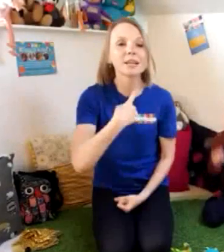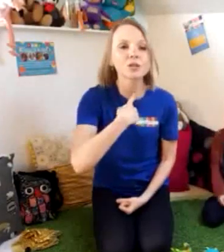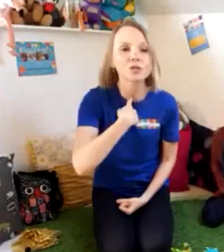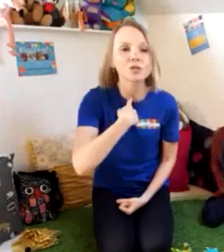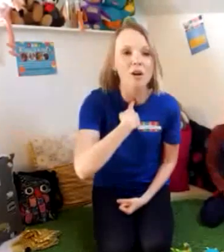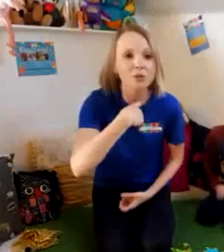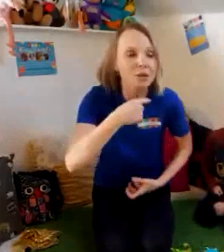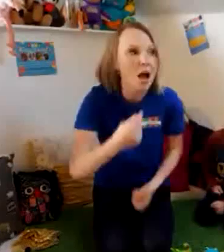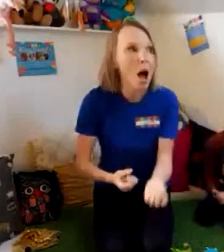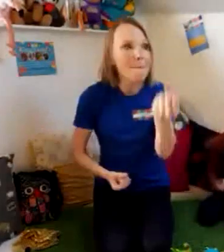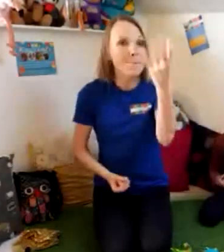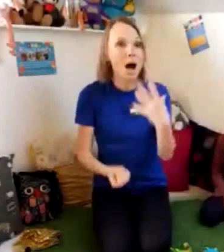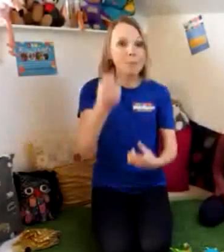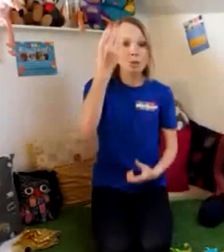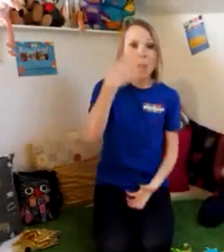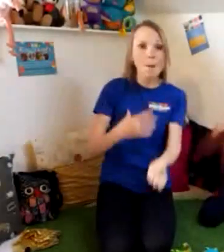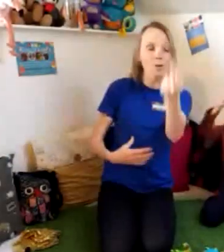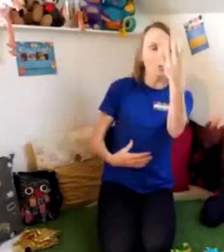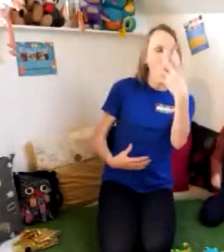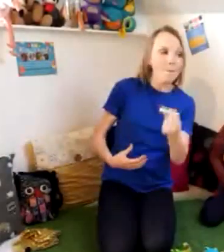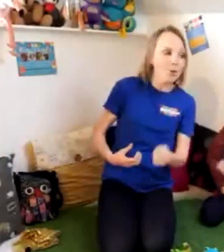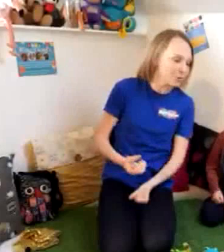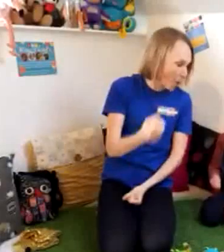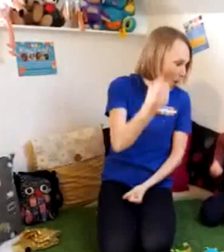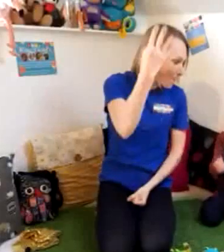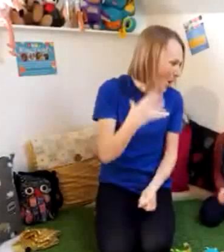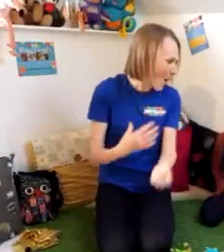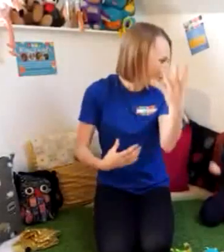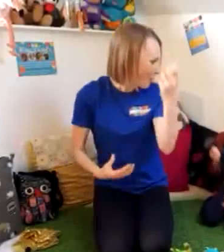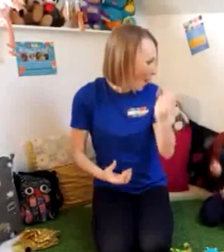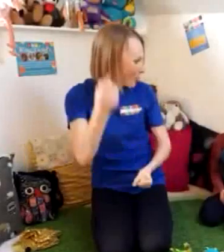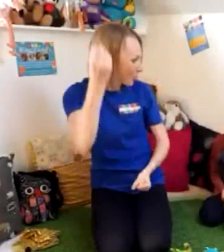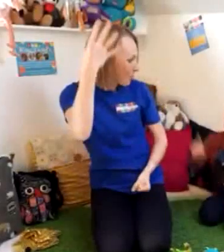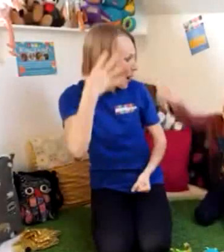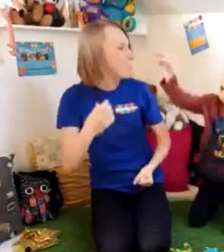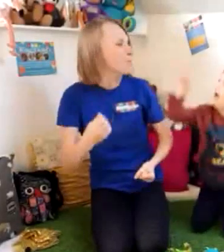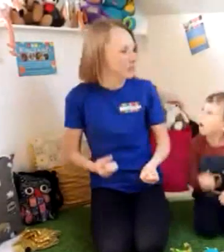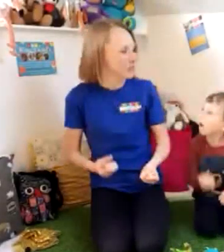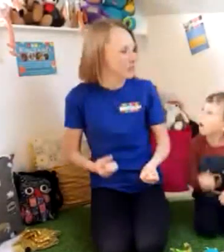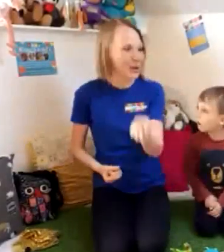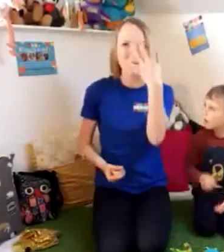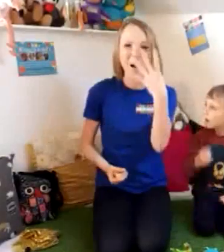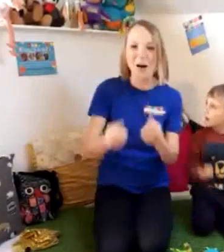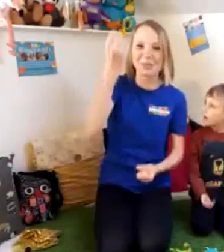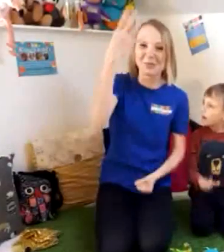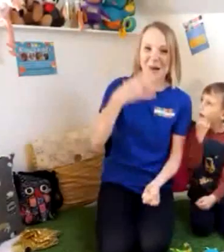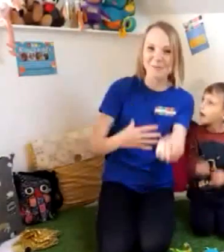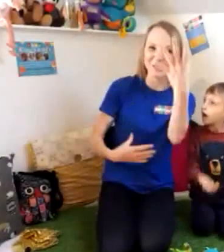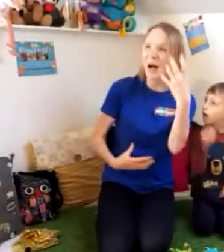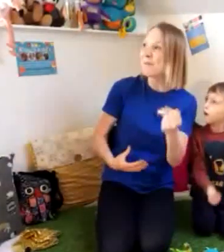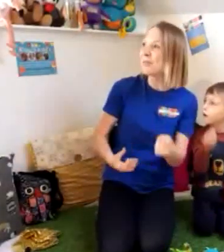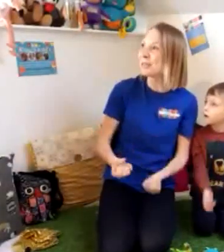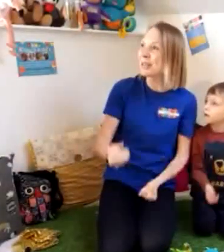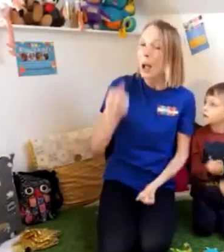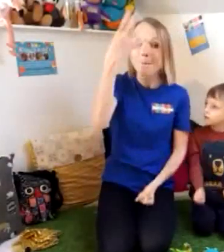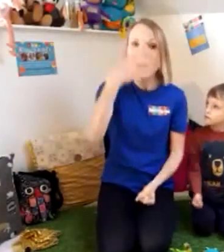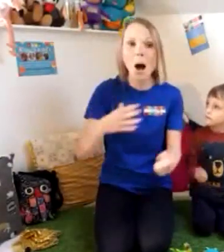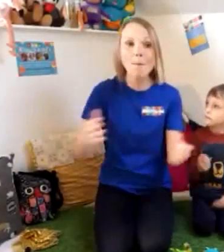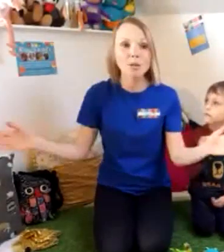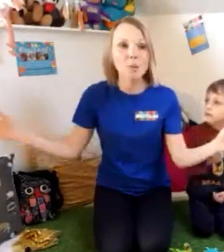throat. Bubbles, bubbles, bubbles, bubbles, bubbles, bubbles. Bubbles, bubbles, bubbles, bubbles, bubbles,